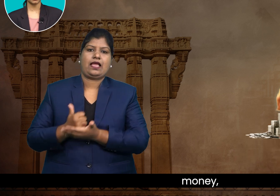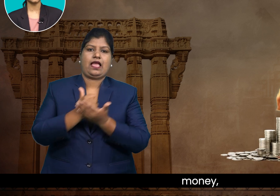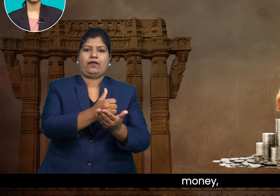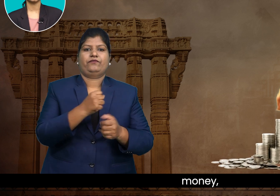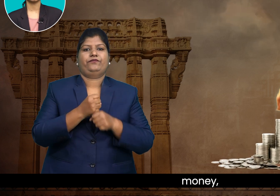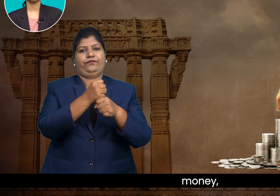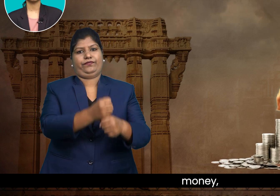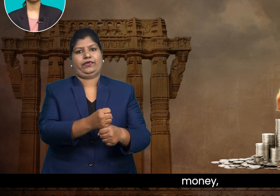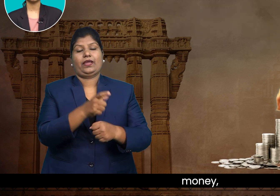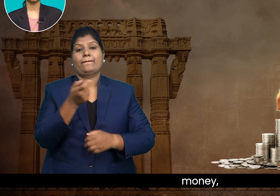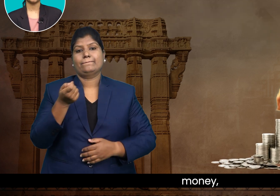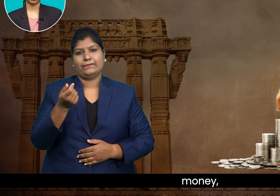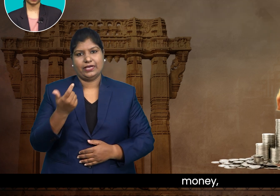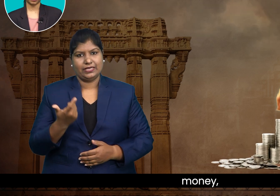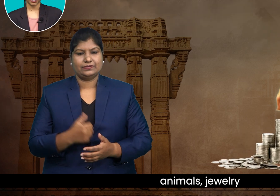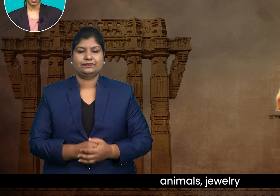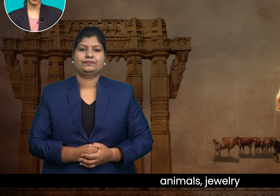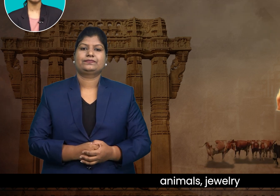money,